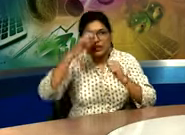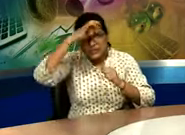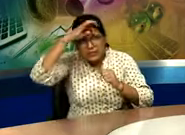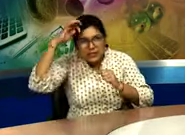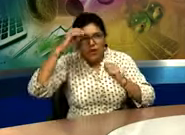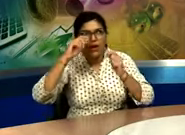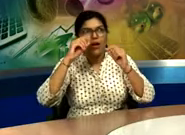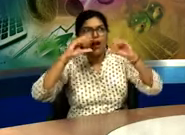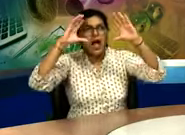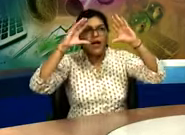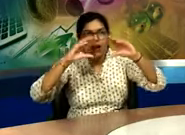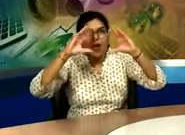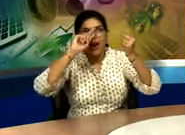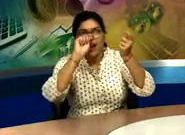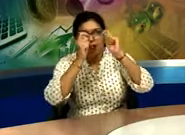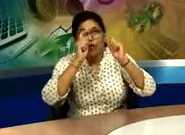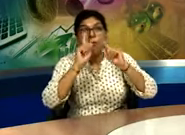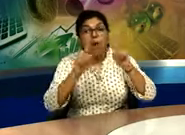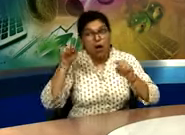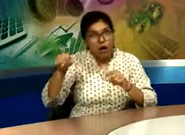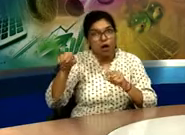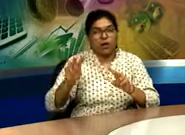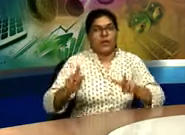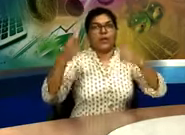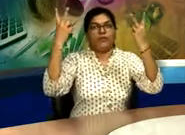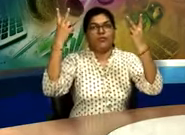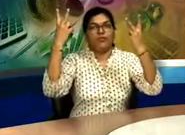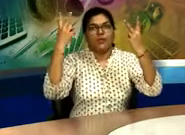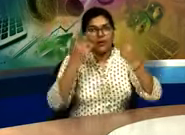from the sunset we can see at the planet Mars.